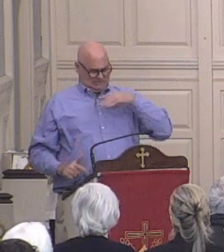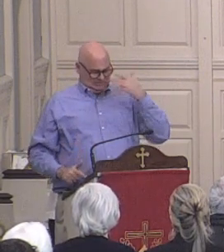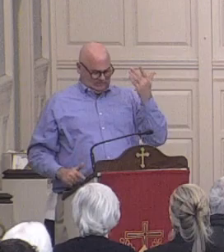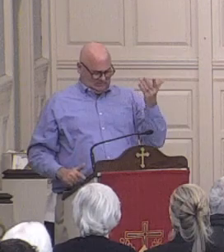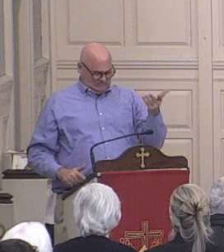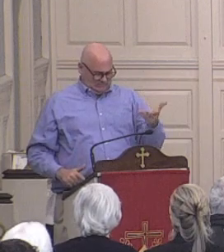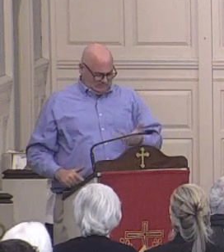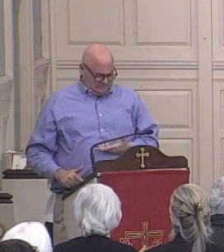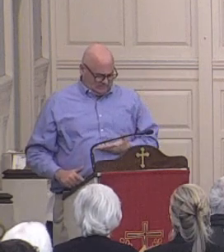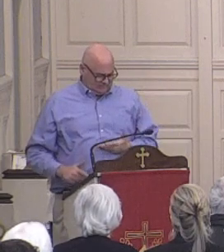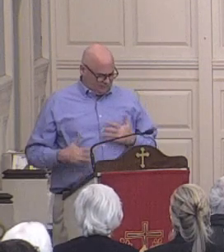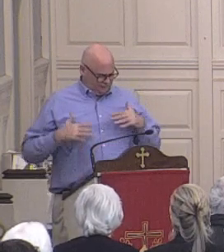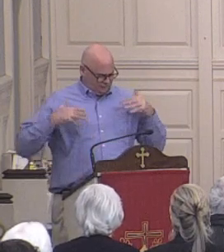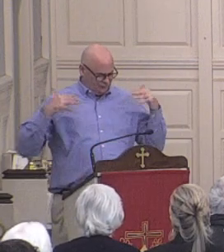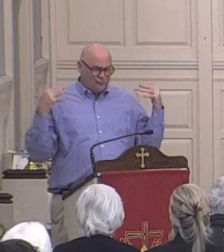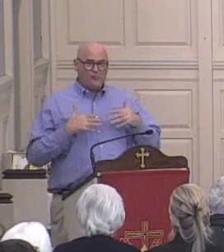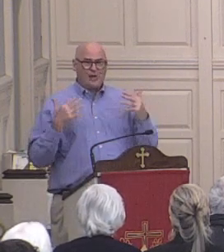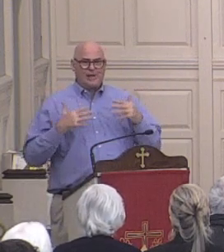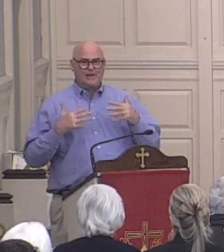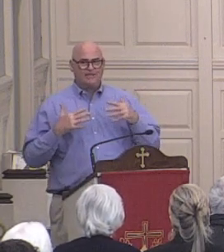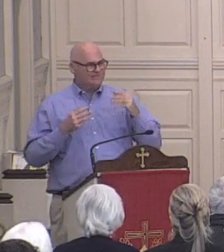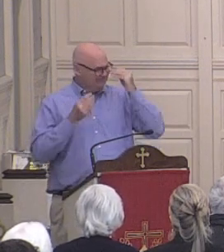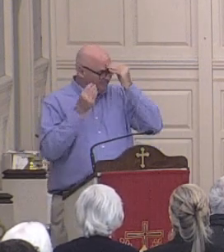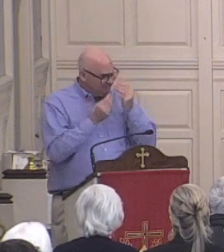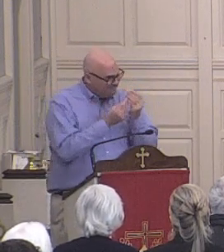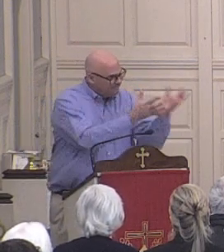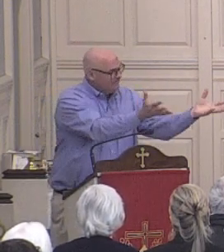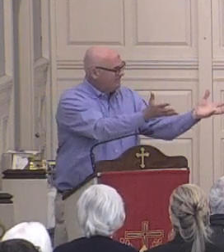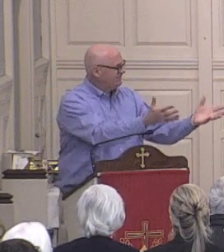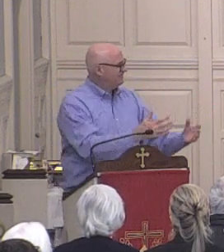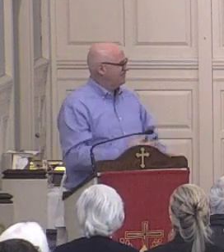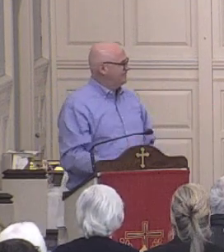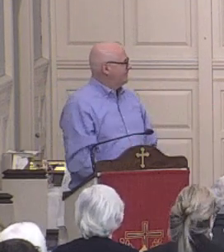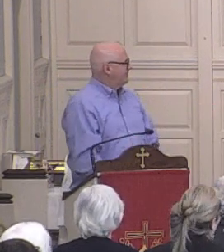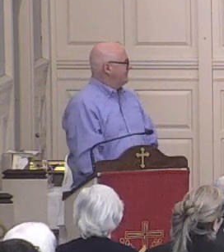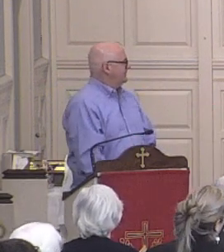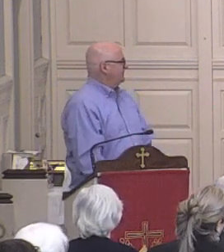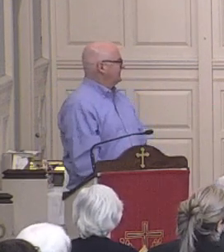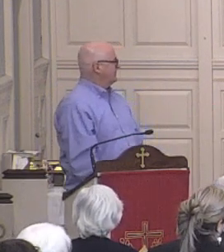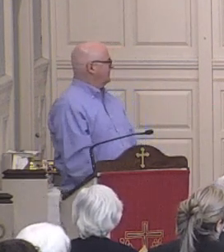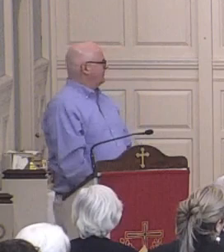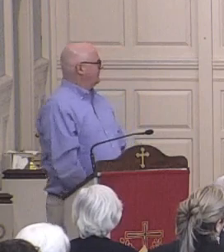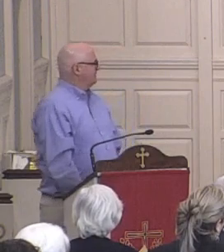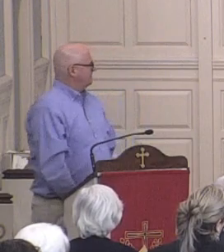and began to be troubled and distressed. Then he said to them,